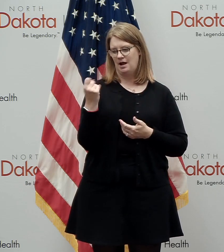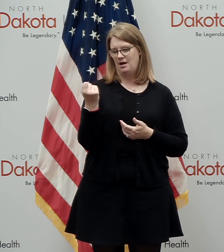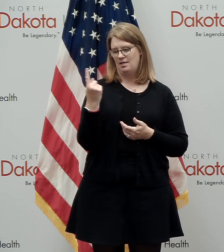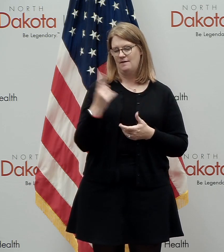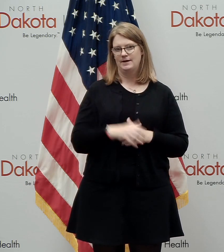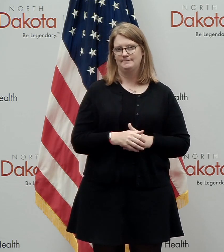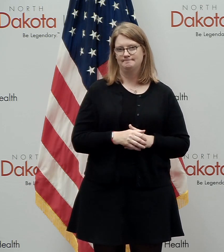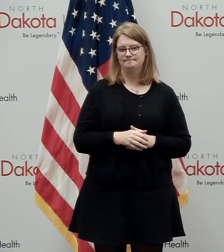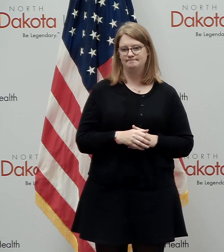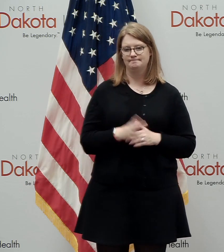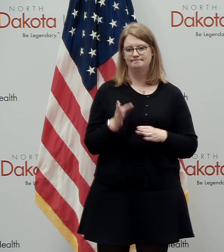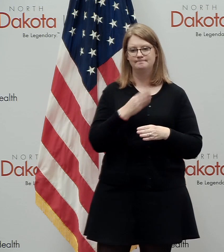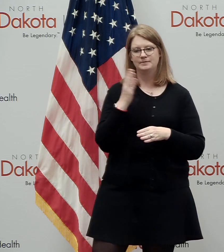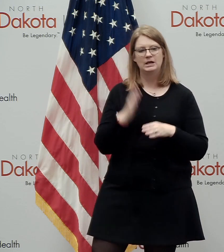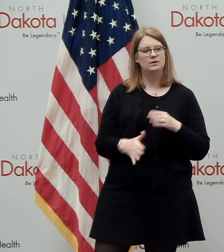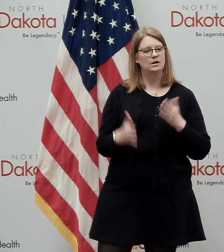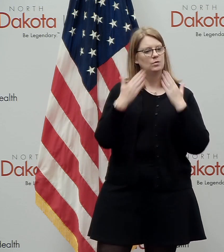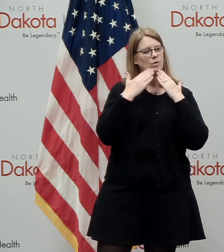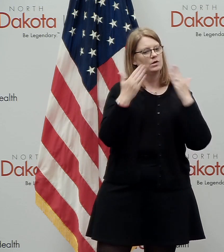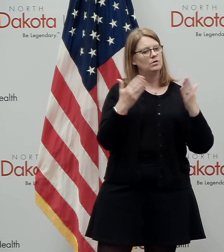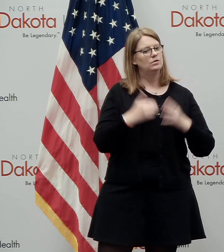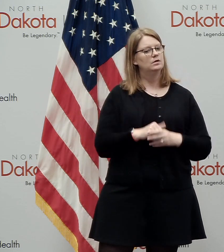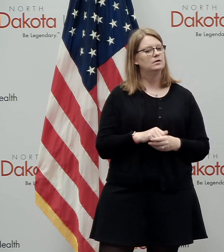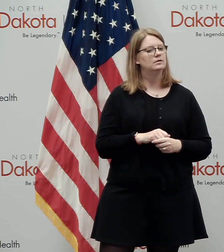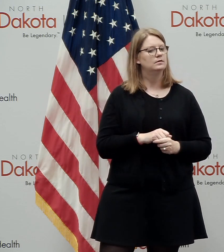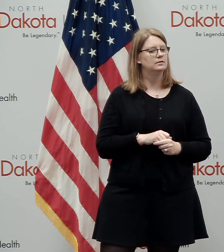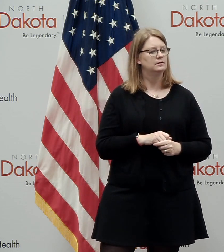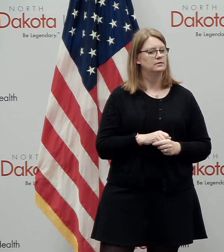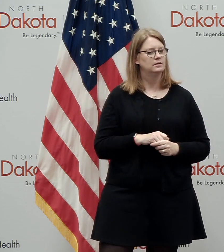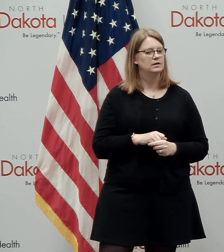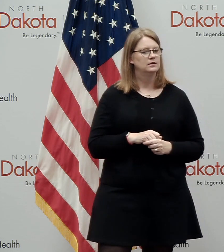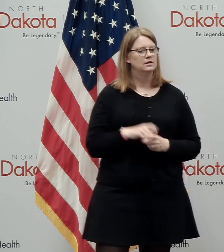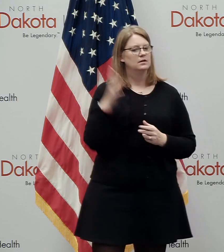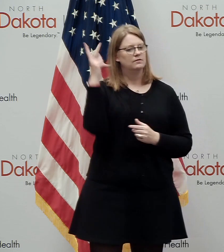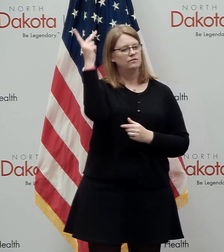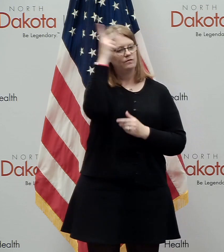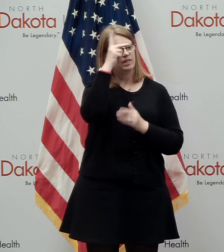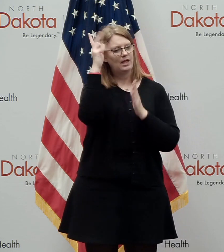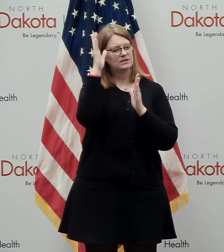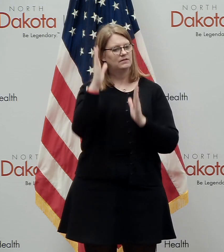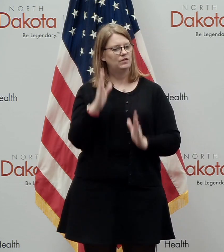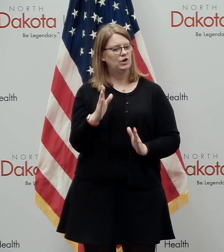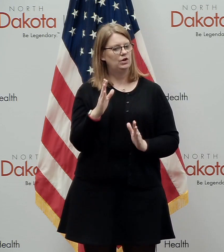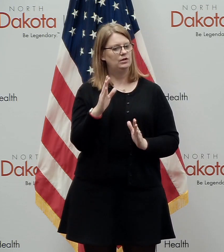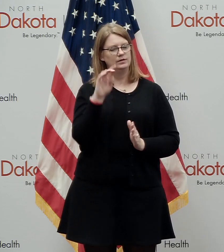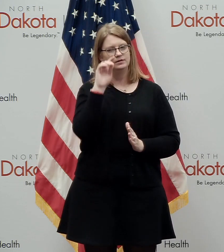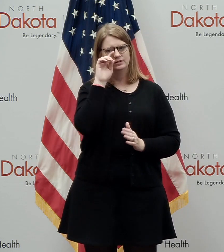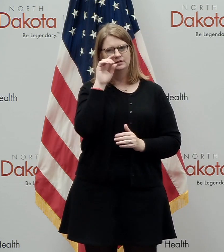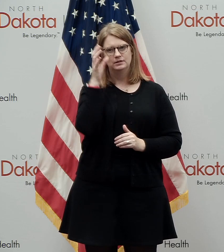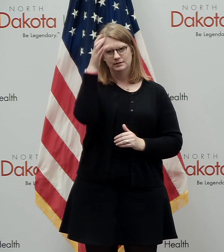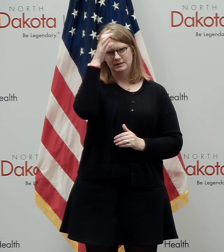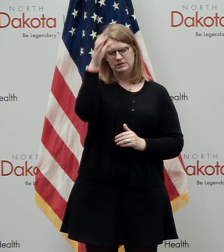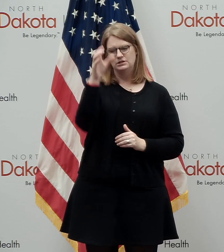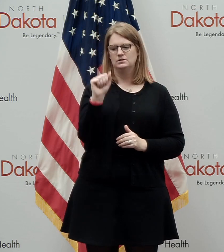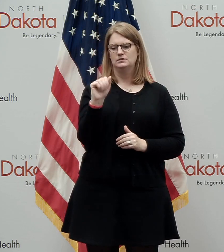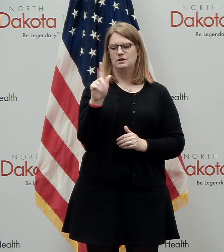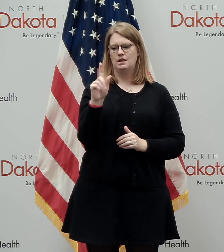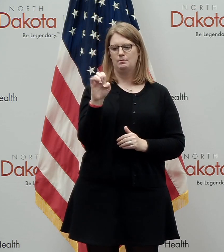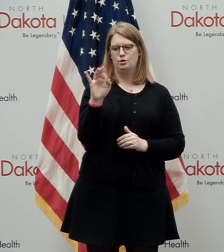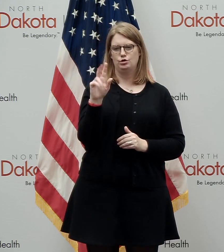9/11. Closing with a gratitude quote, the philosopher and genius Albert